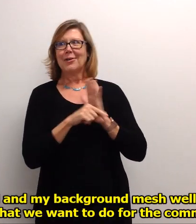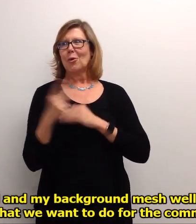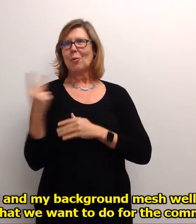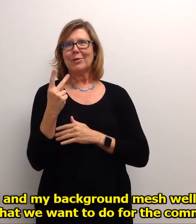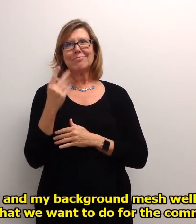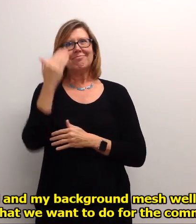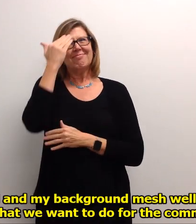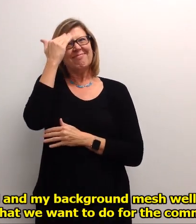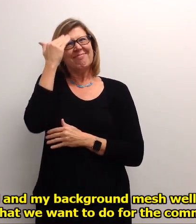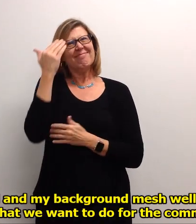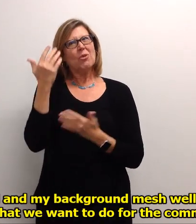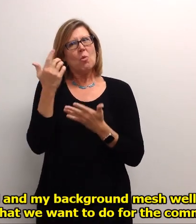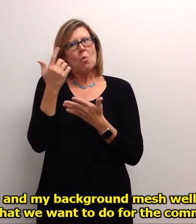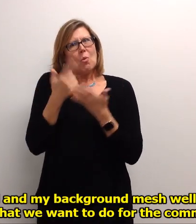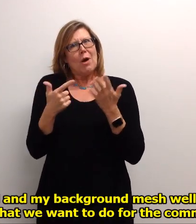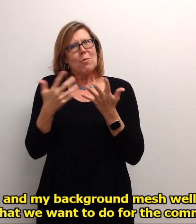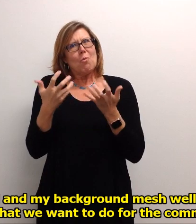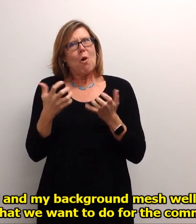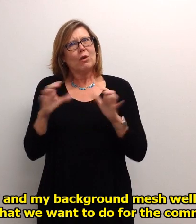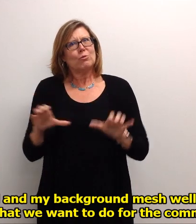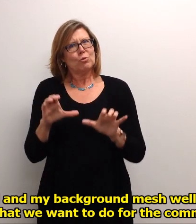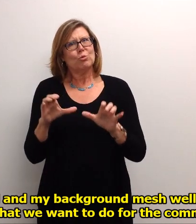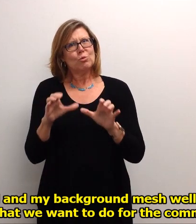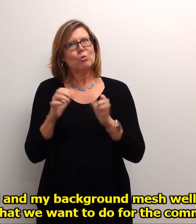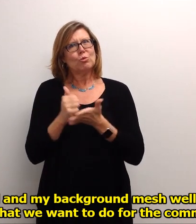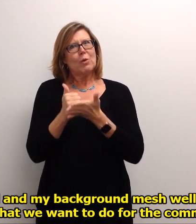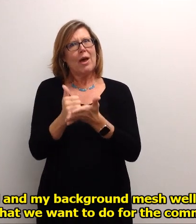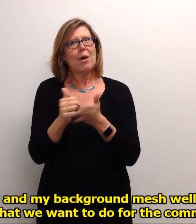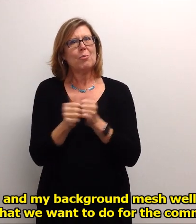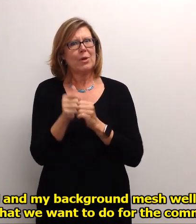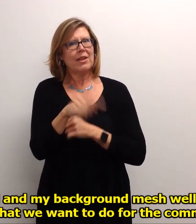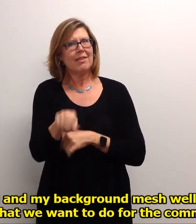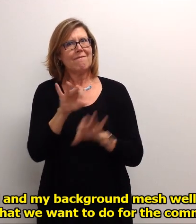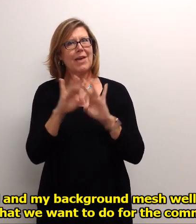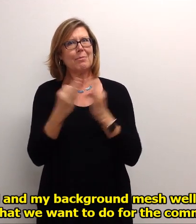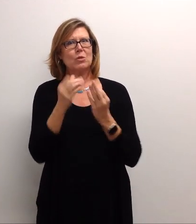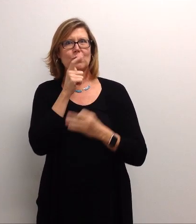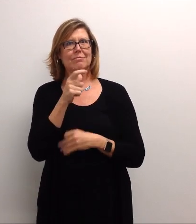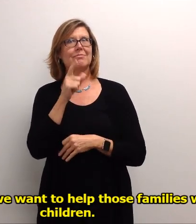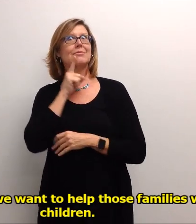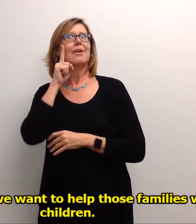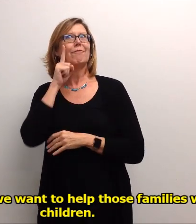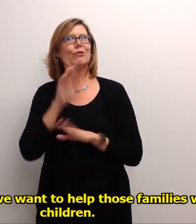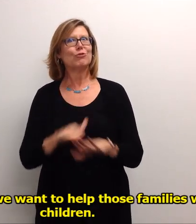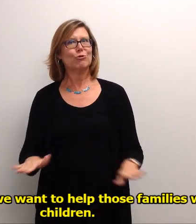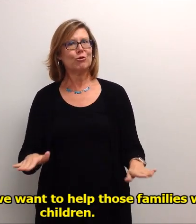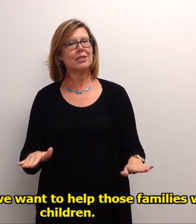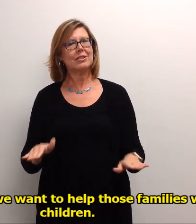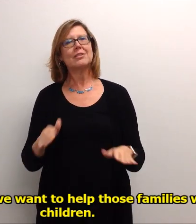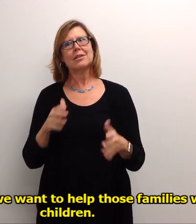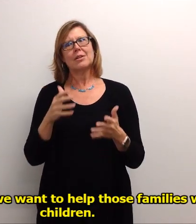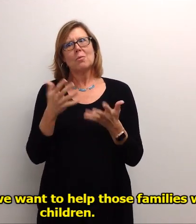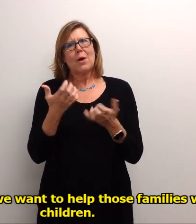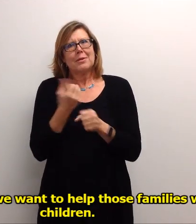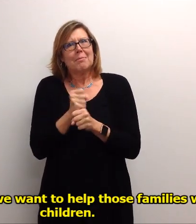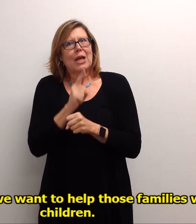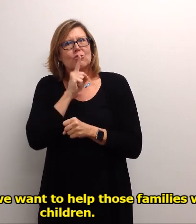my background mesh well together. We know what we want to do for the community. So we want to know how we want to help those families with